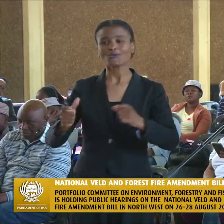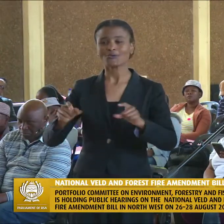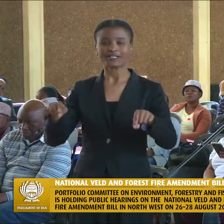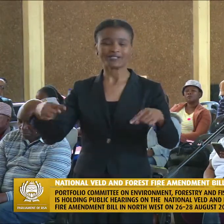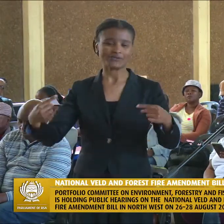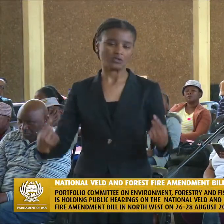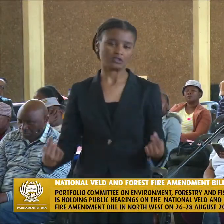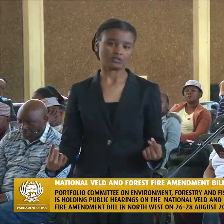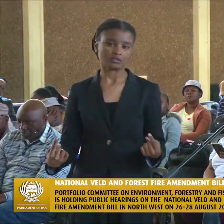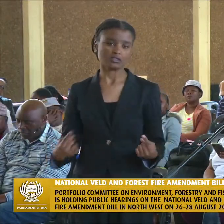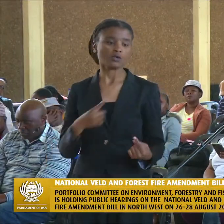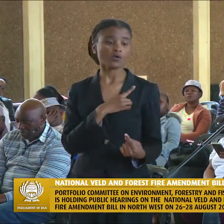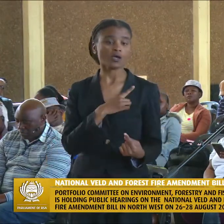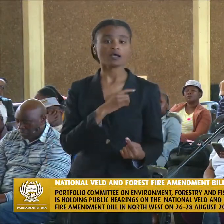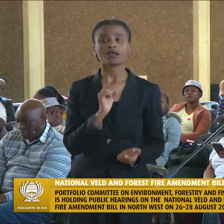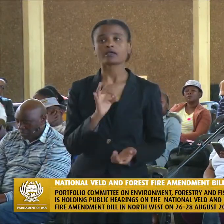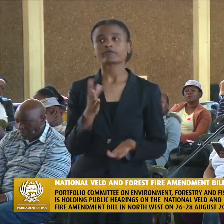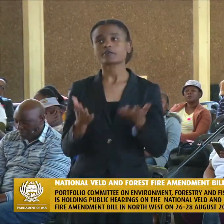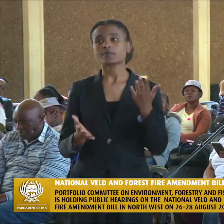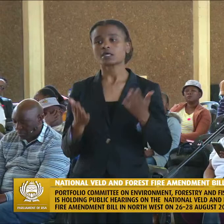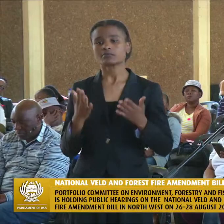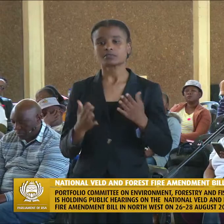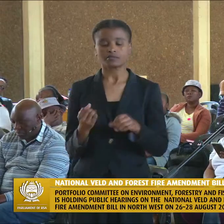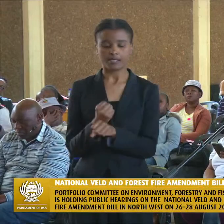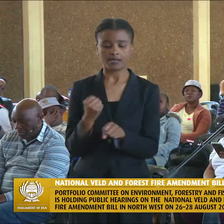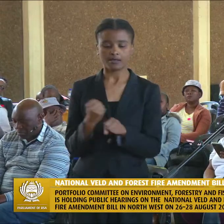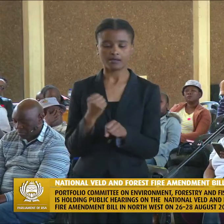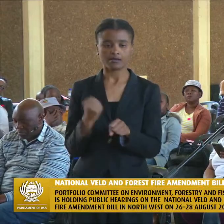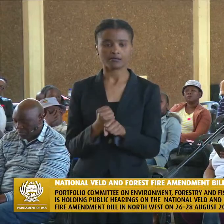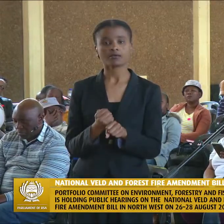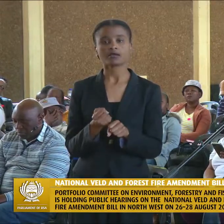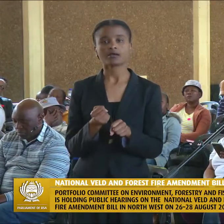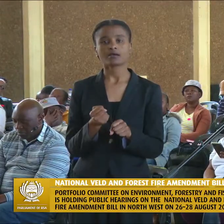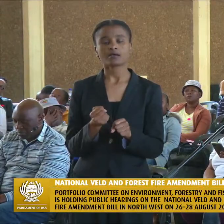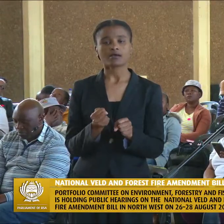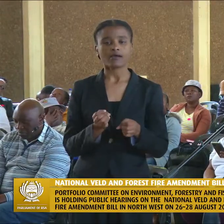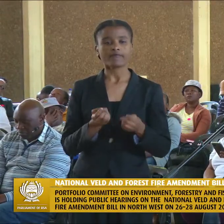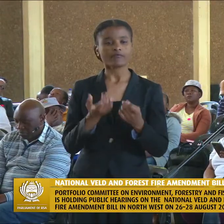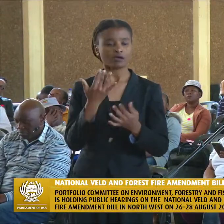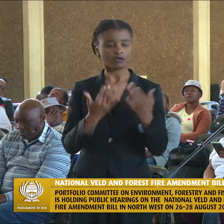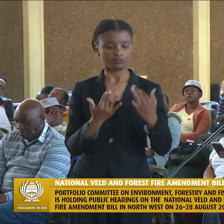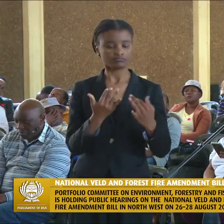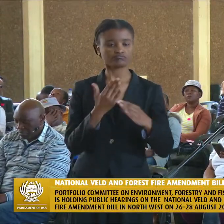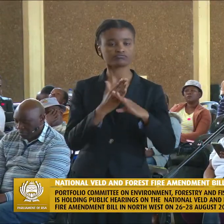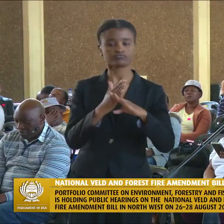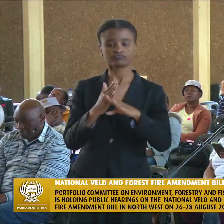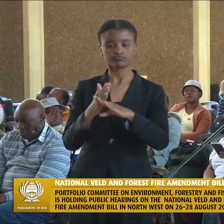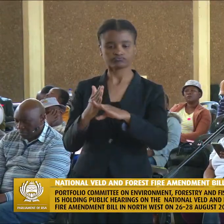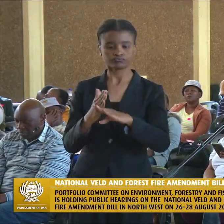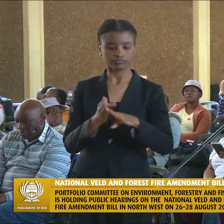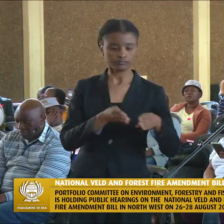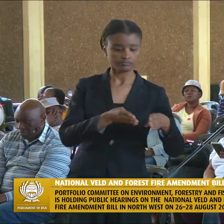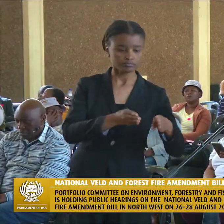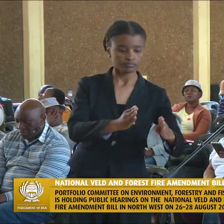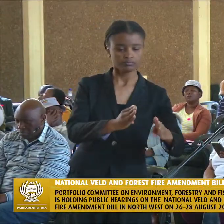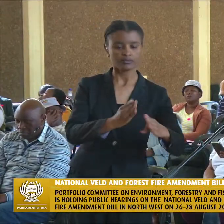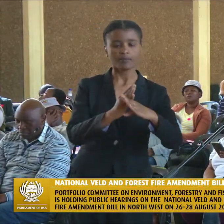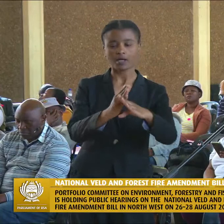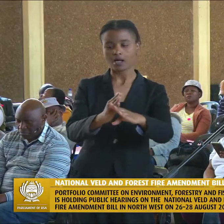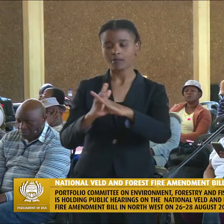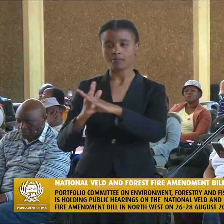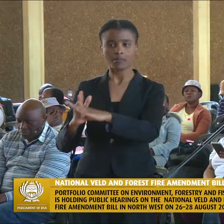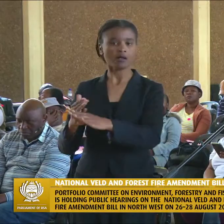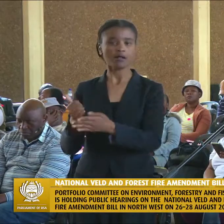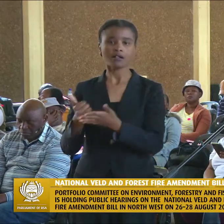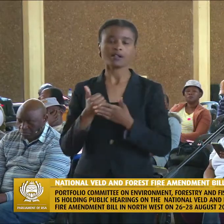make fire bans they won't assist at all so parlamente is